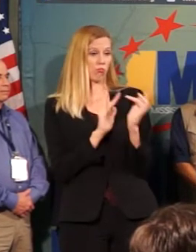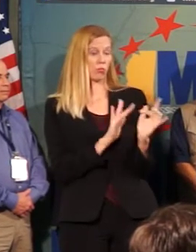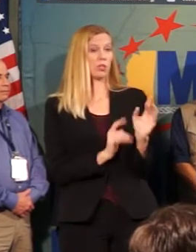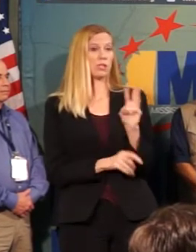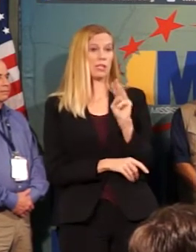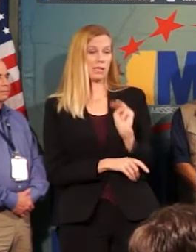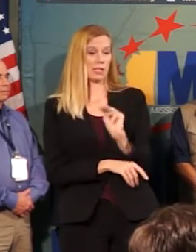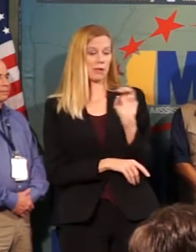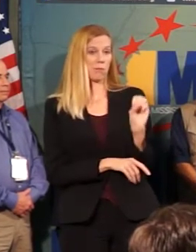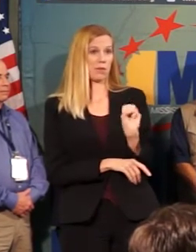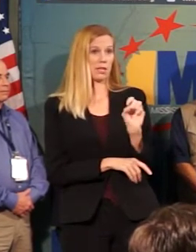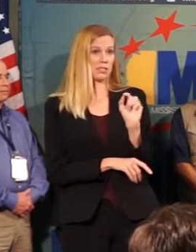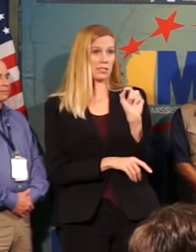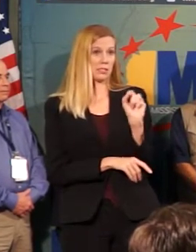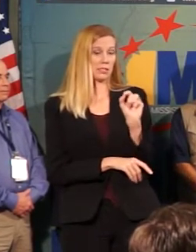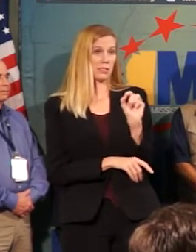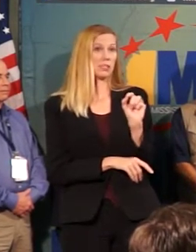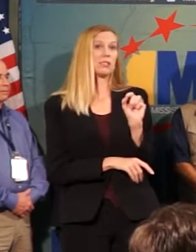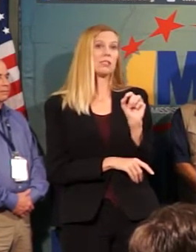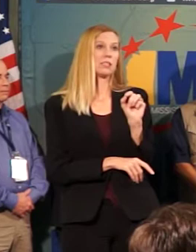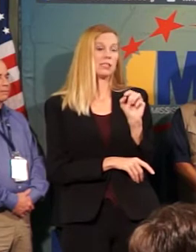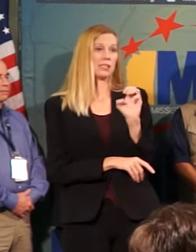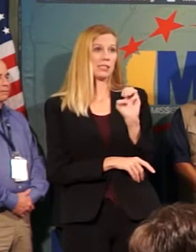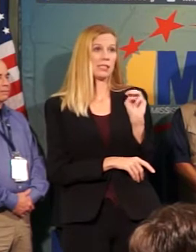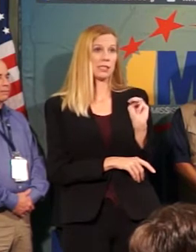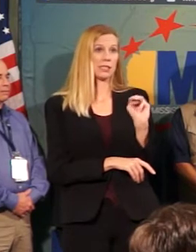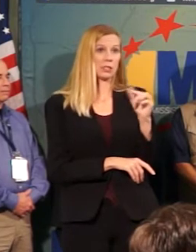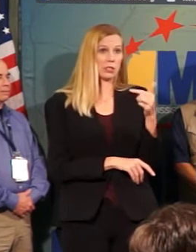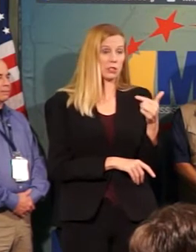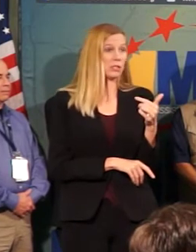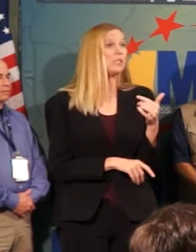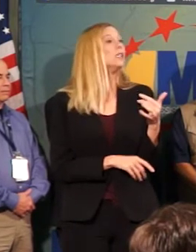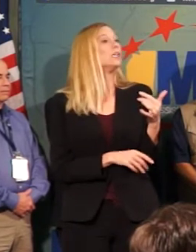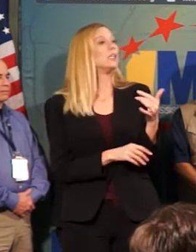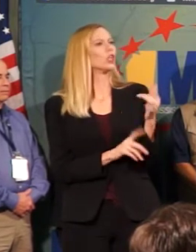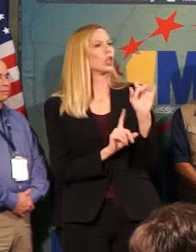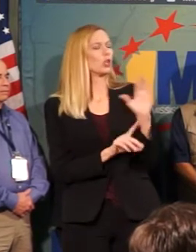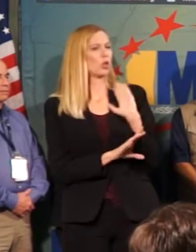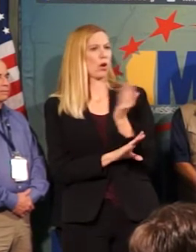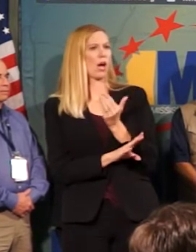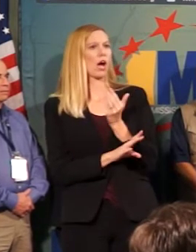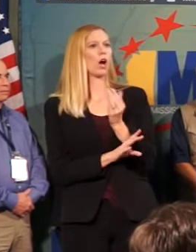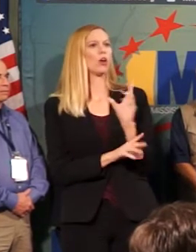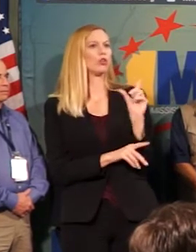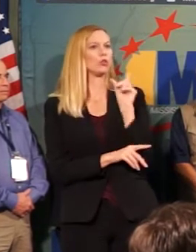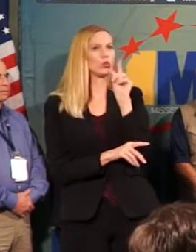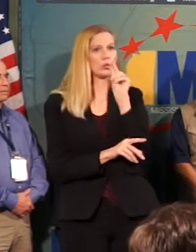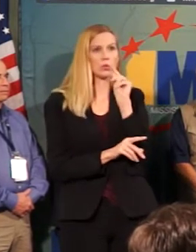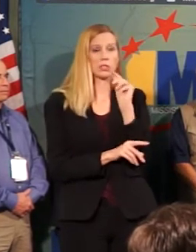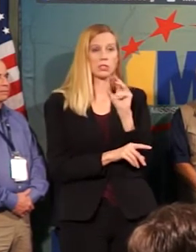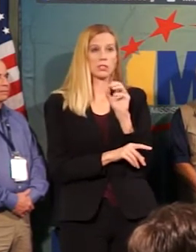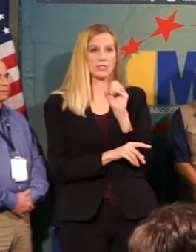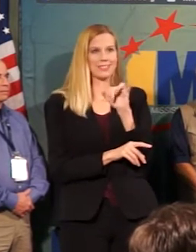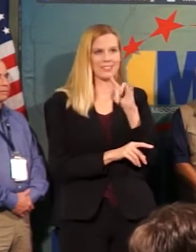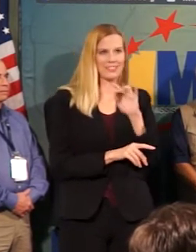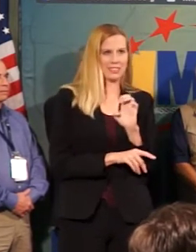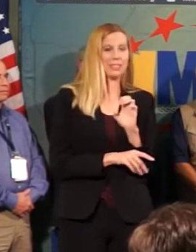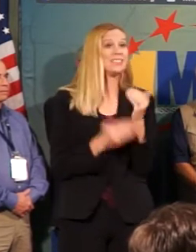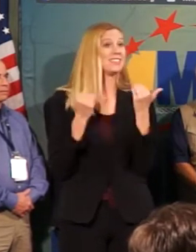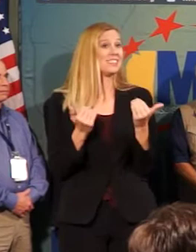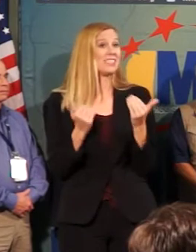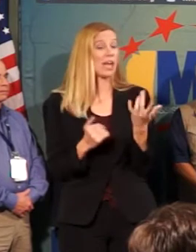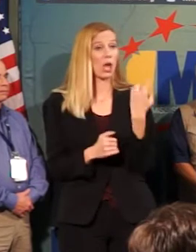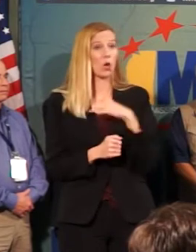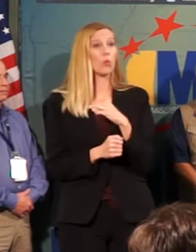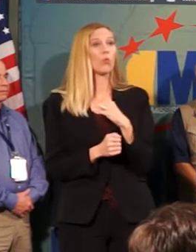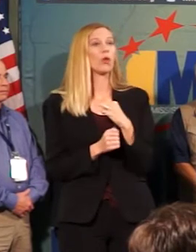msema.org, follow MEMA on our Facebook page, or go to our Twitter site. We will always be updating our social media, and in fact today